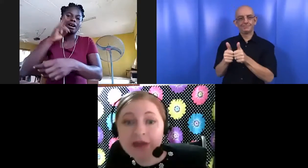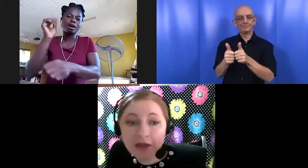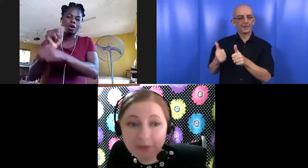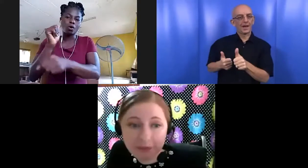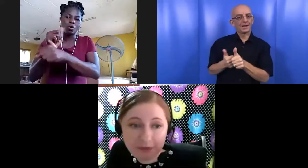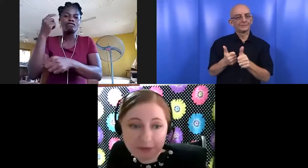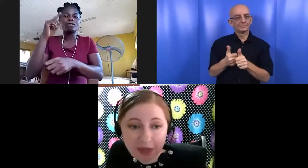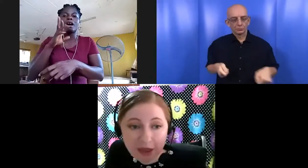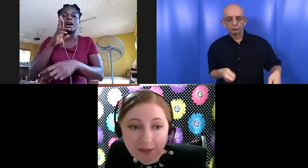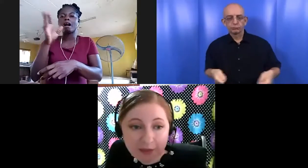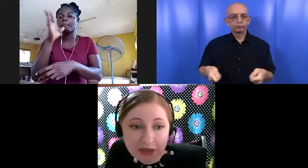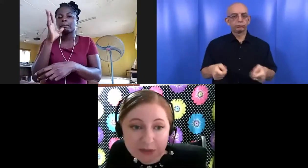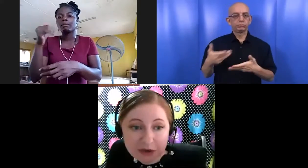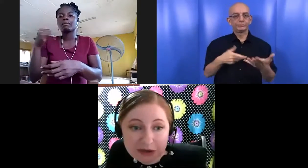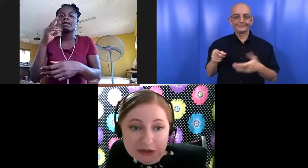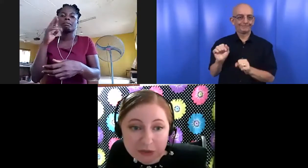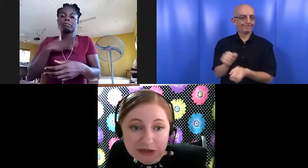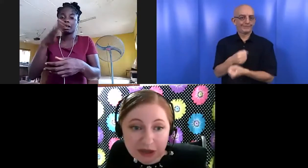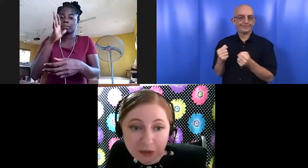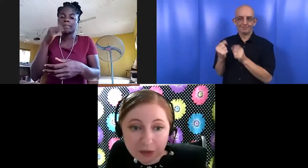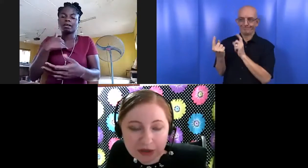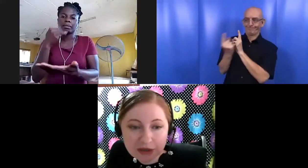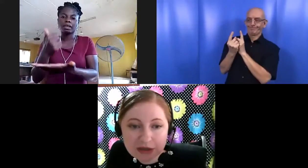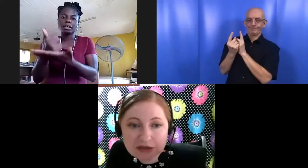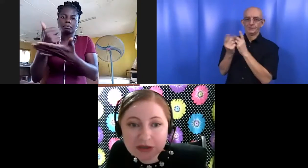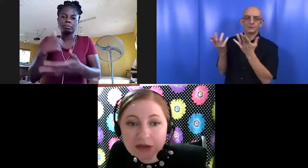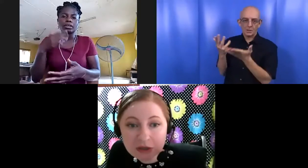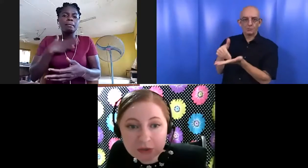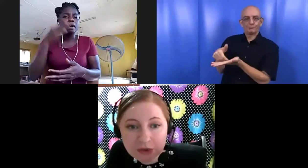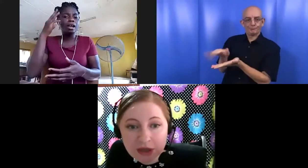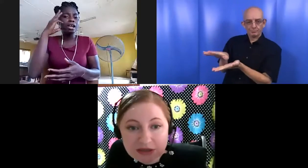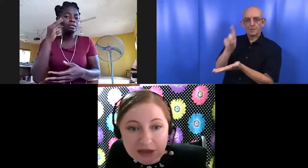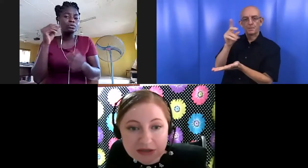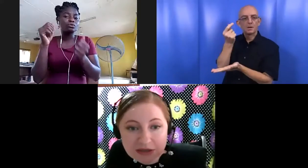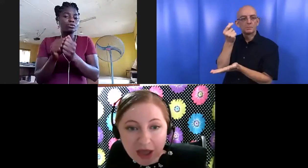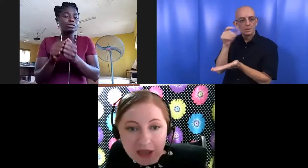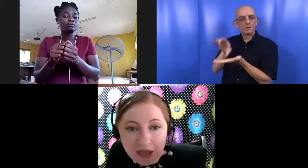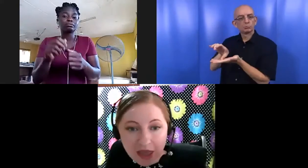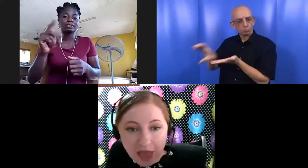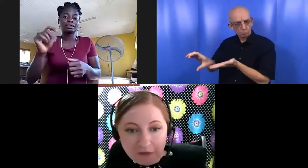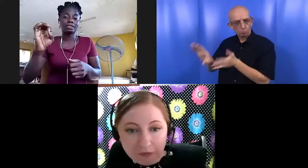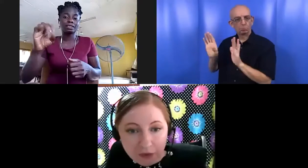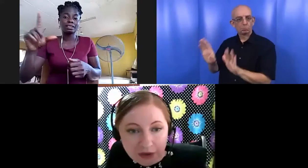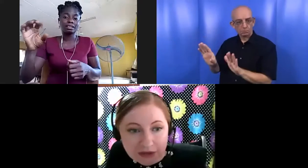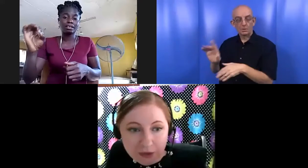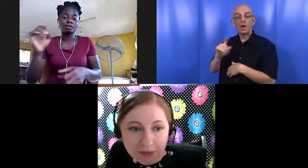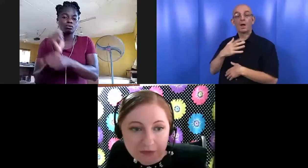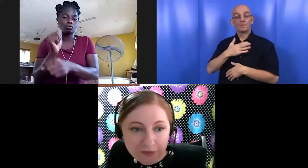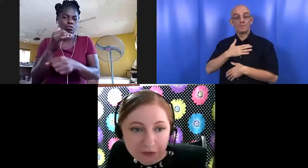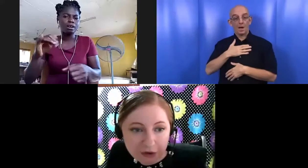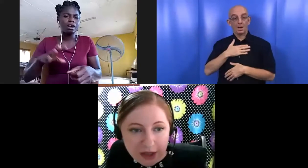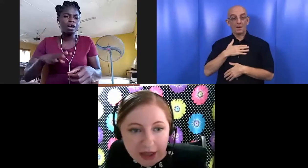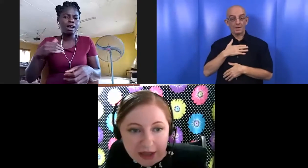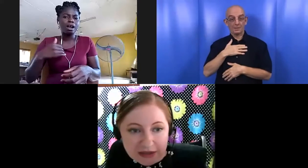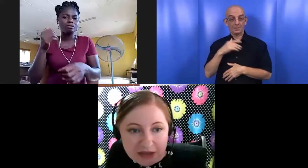been helping me. My experience with teleworking is not new since I have worked this way